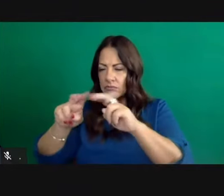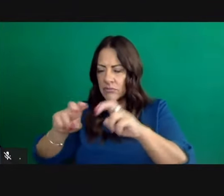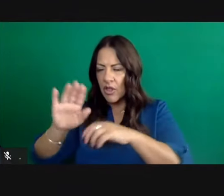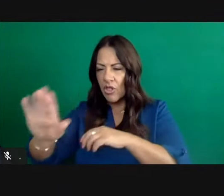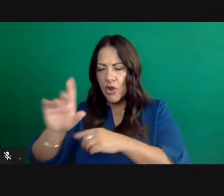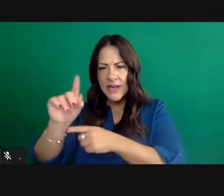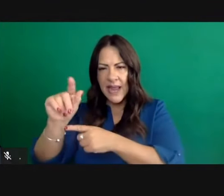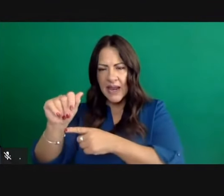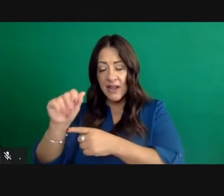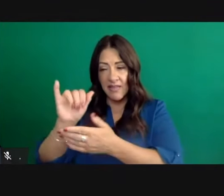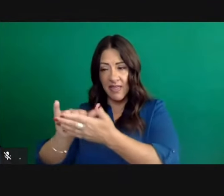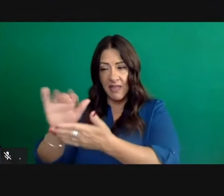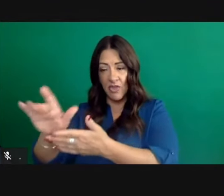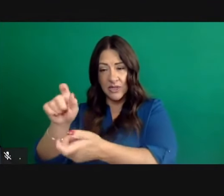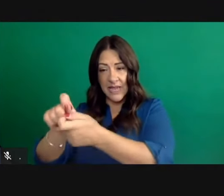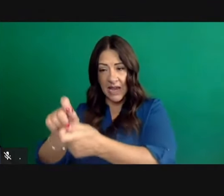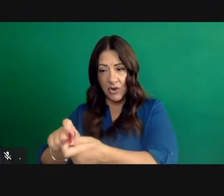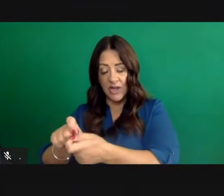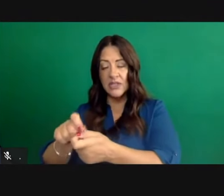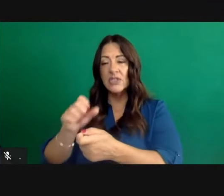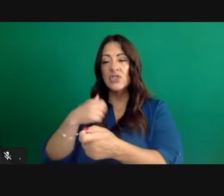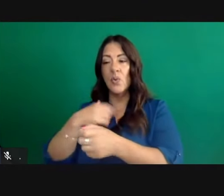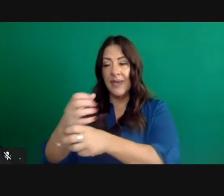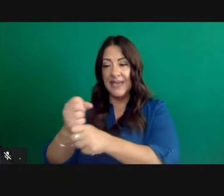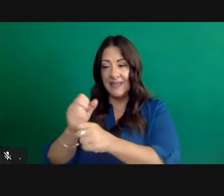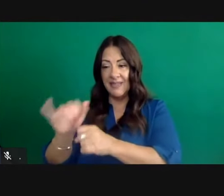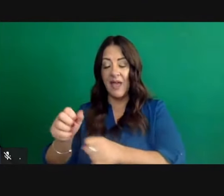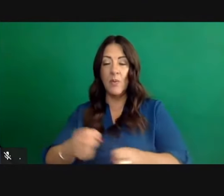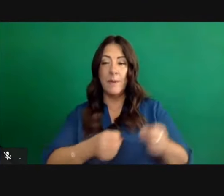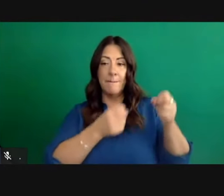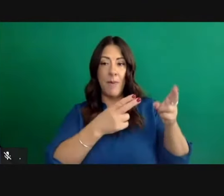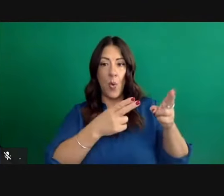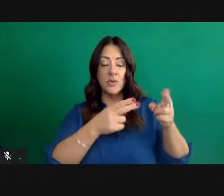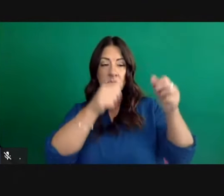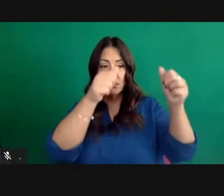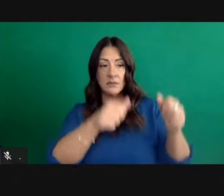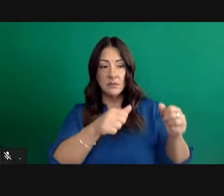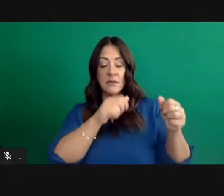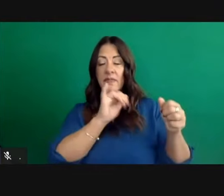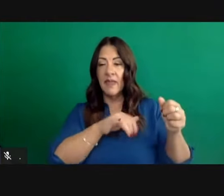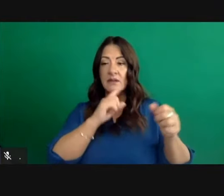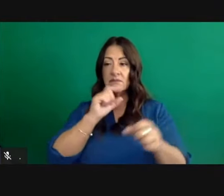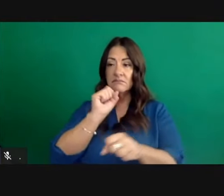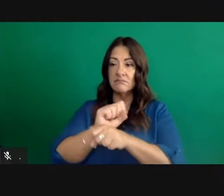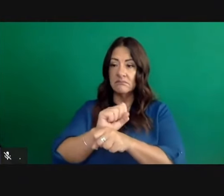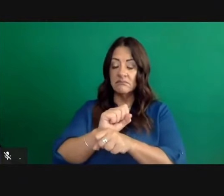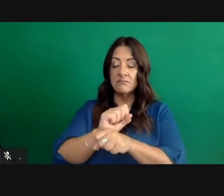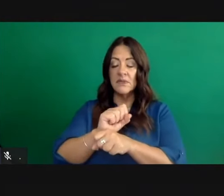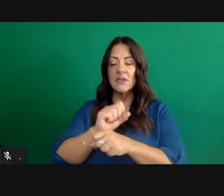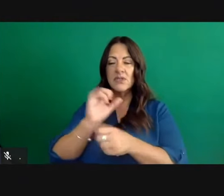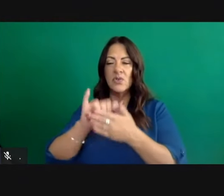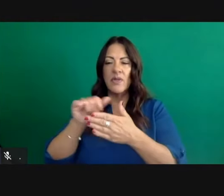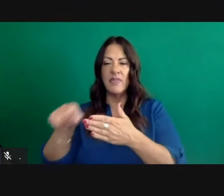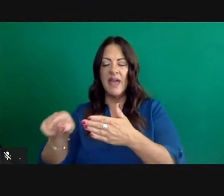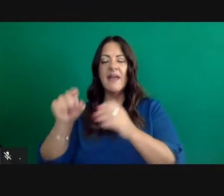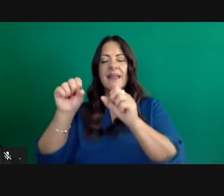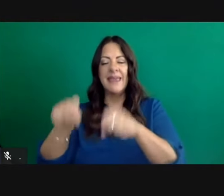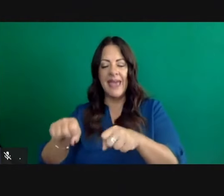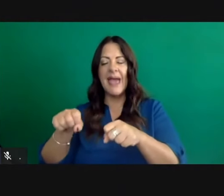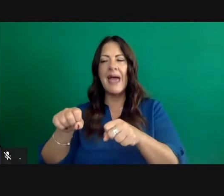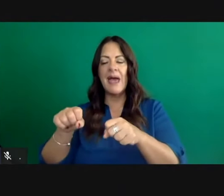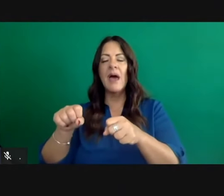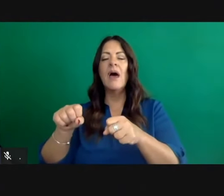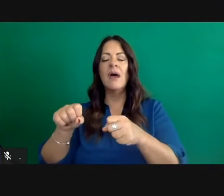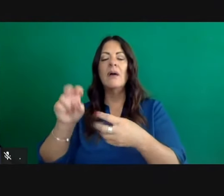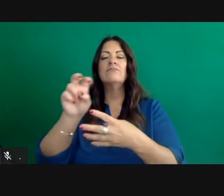the data that we post is complete, because both decisions moving county to a less restrictive tier, as well as